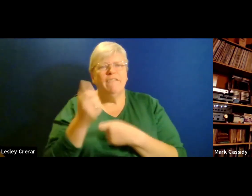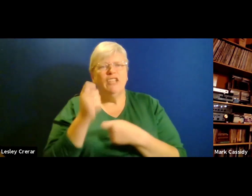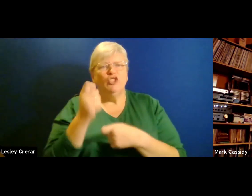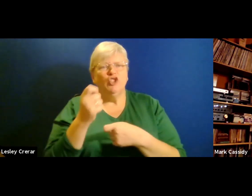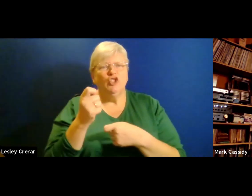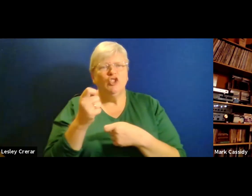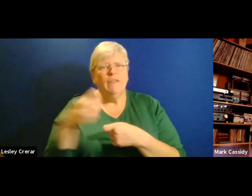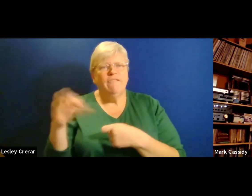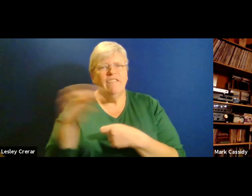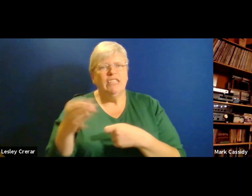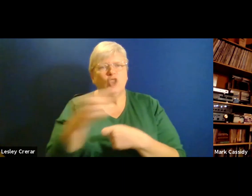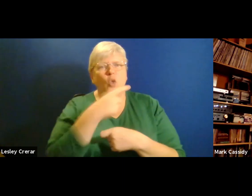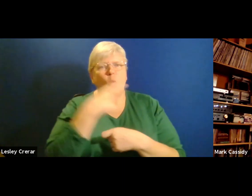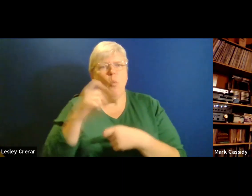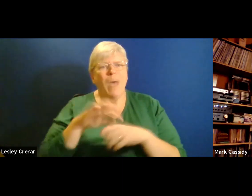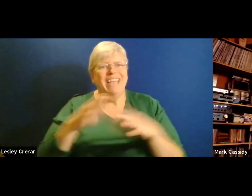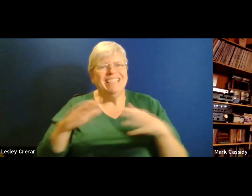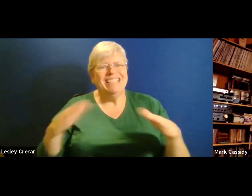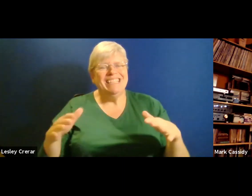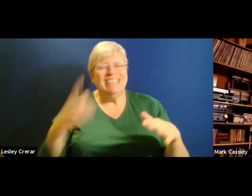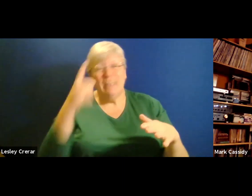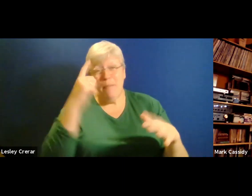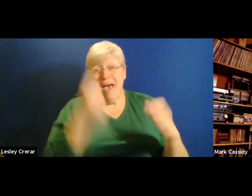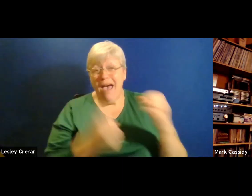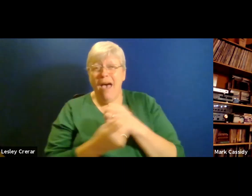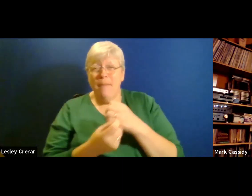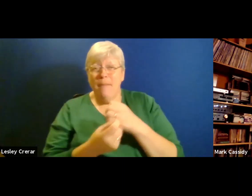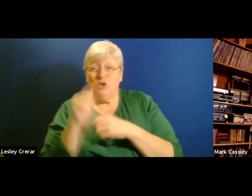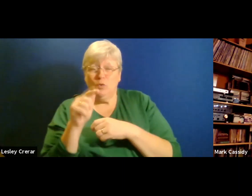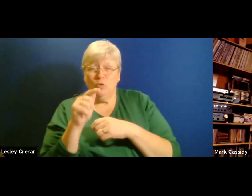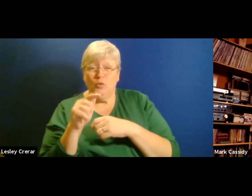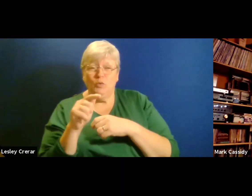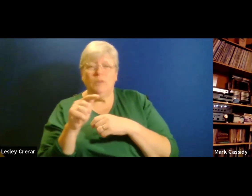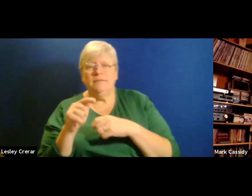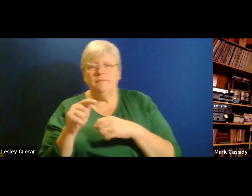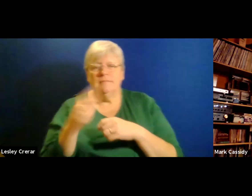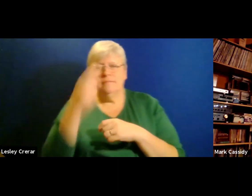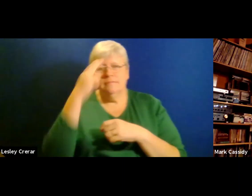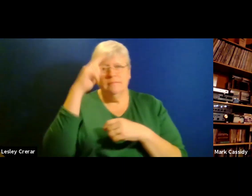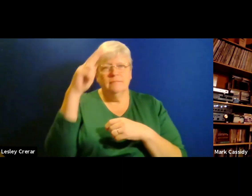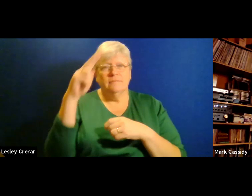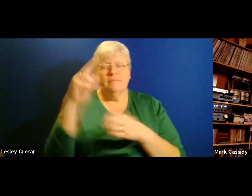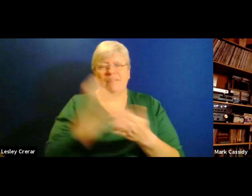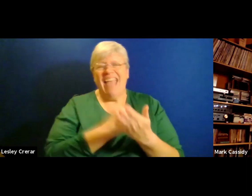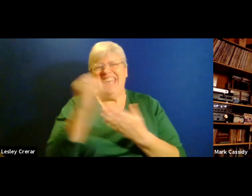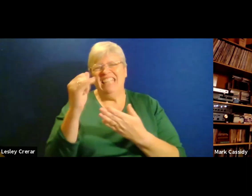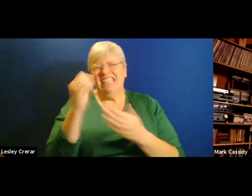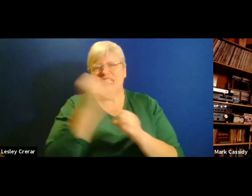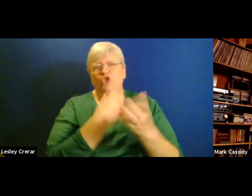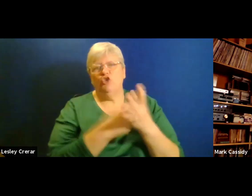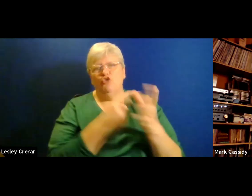Sea, this is kind of what might be happening to you. It's called Against the Grain.